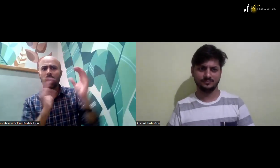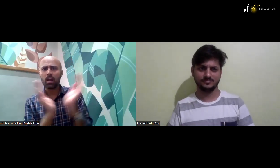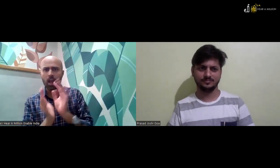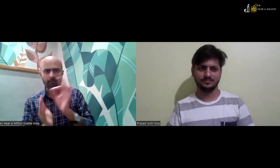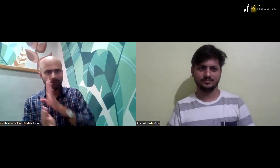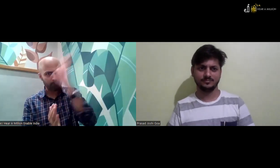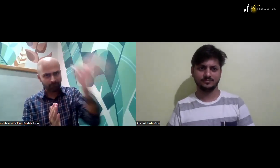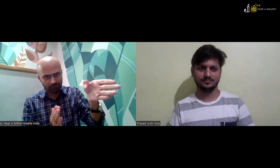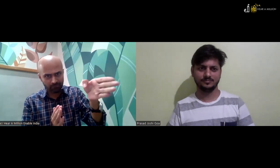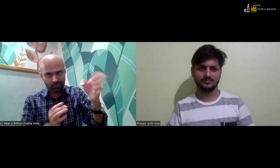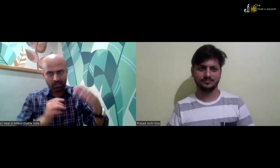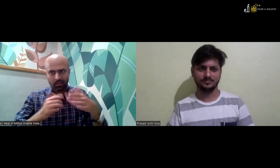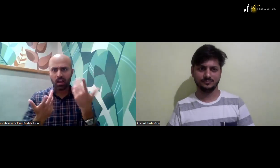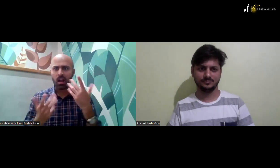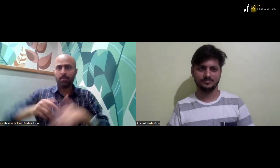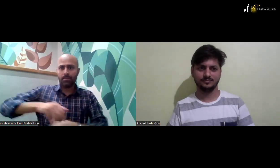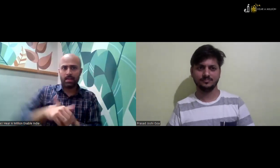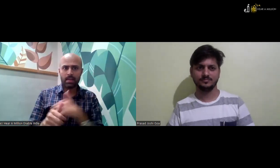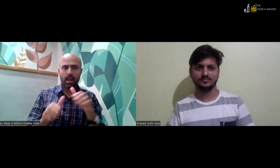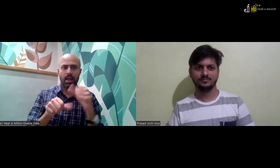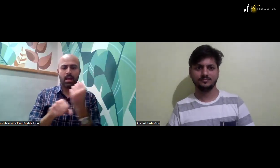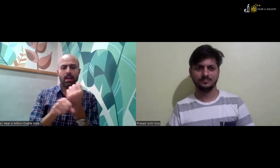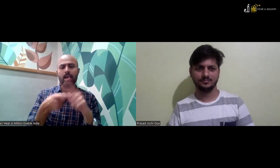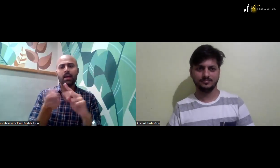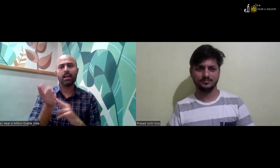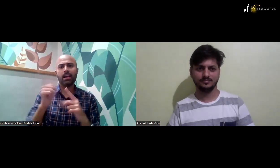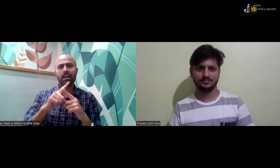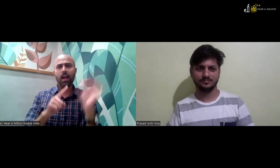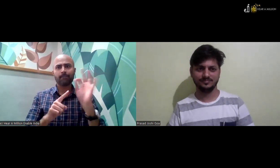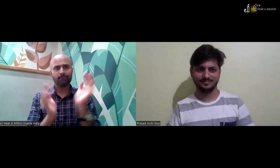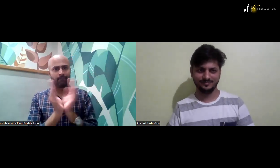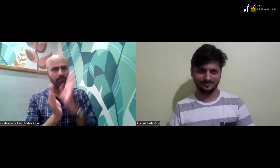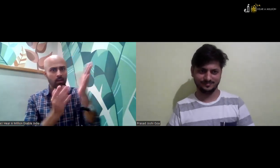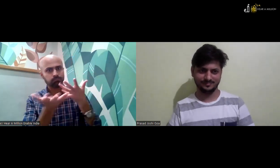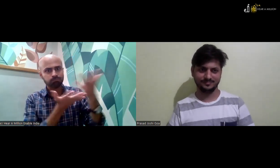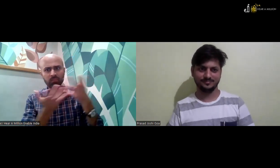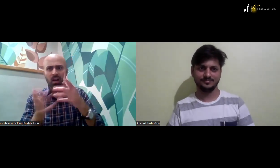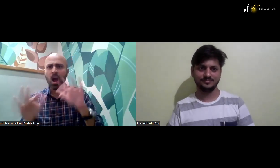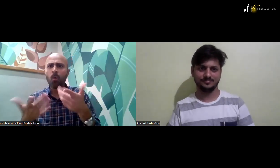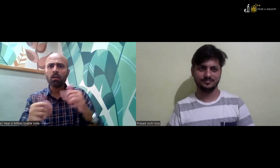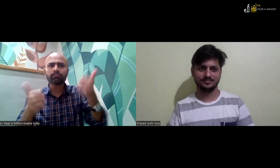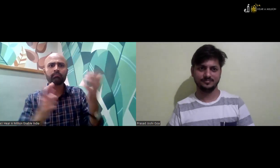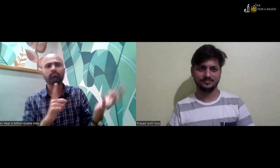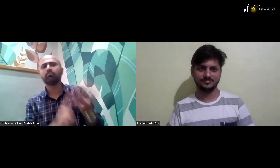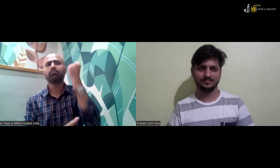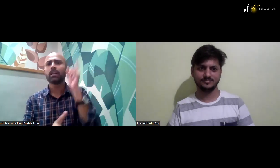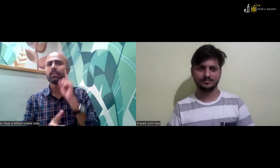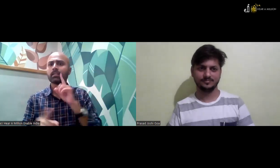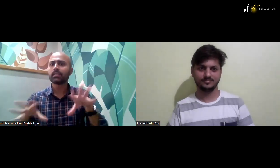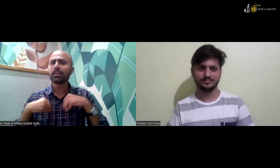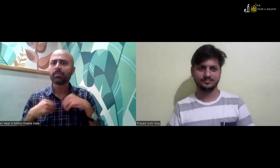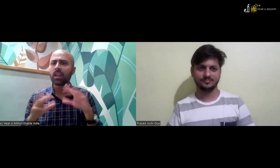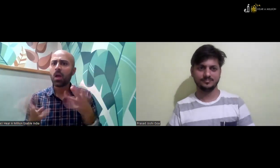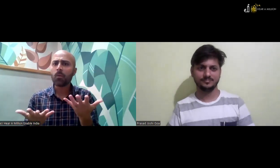it? And how did you able to communicate with the officer? Did you go to the office or did you took the